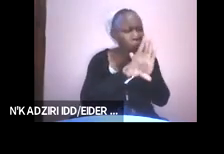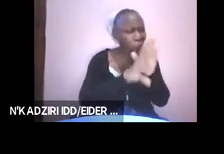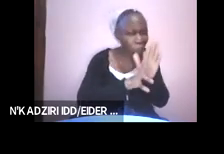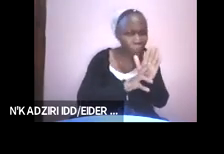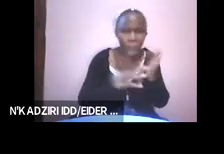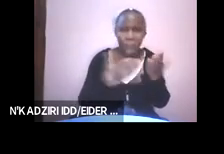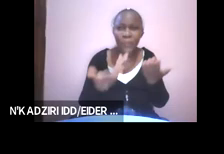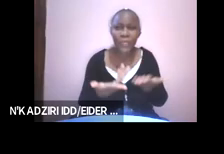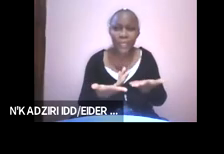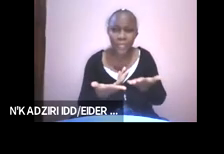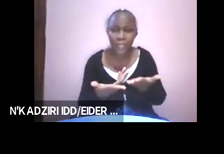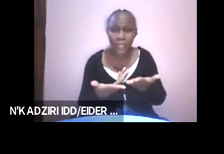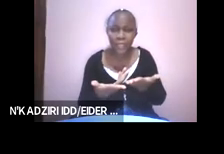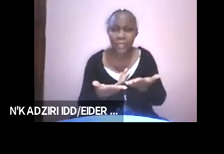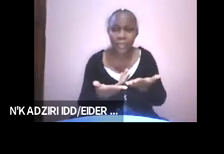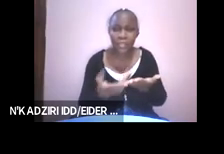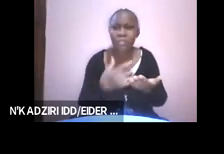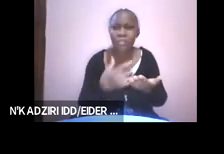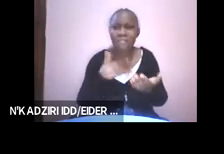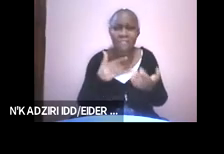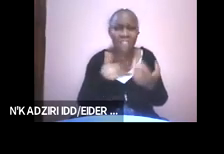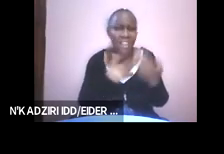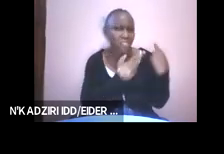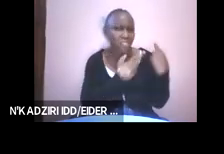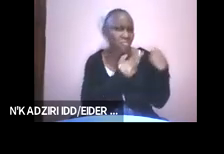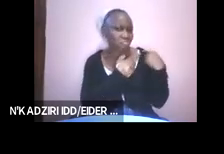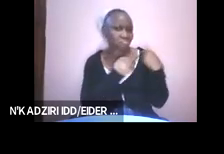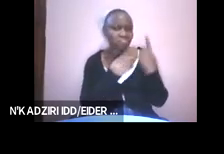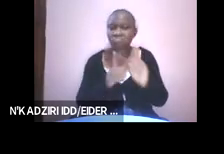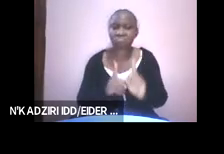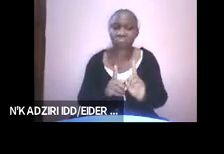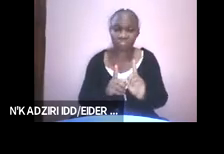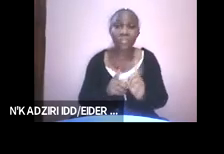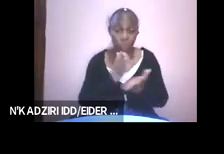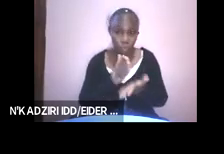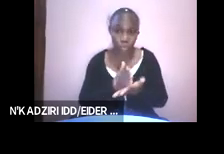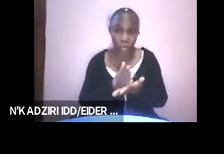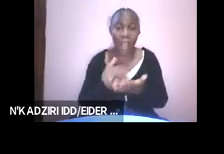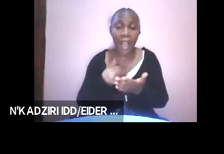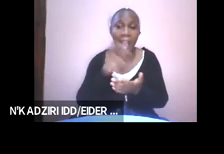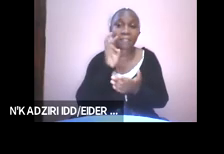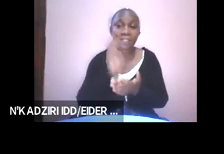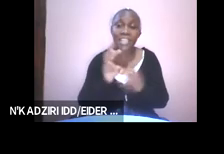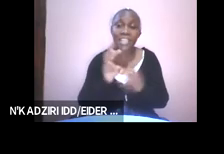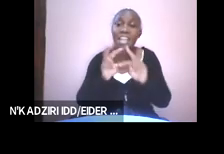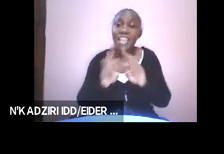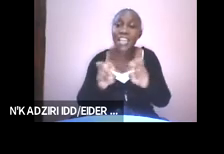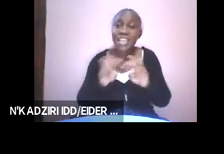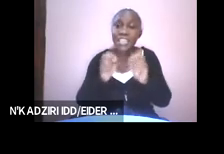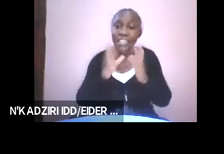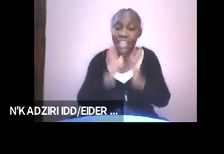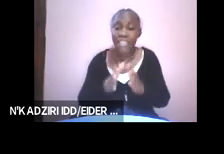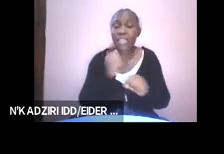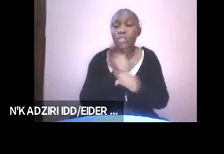basically accountable. And I've seen this with how research animals are being treated despite legislature.